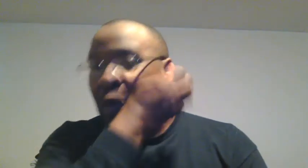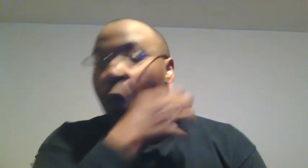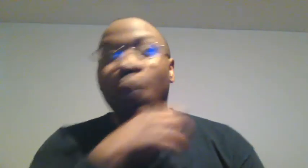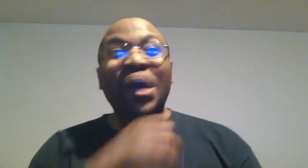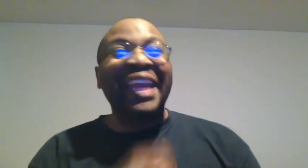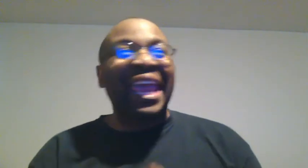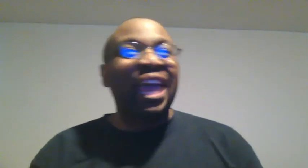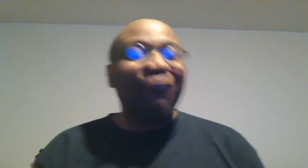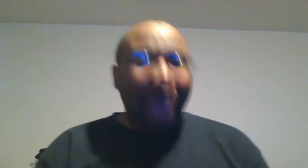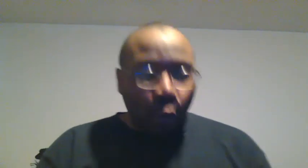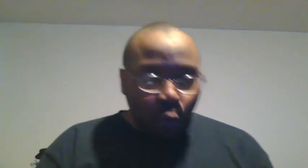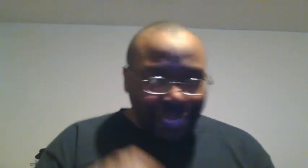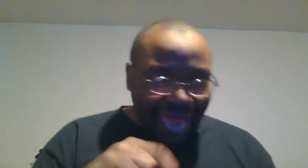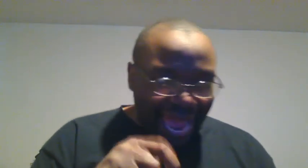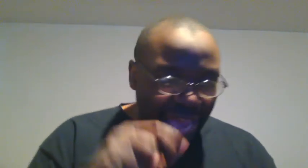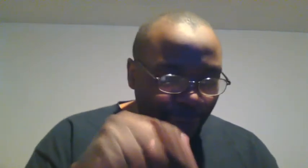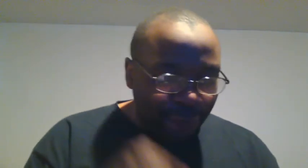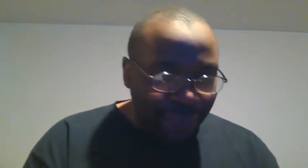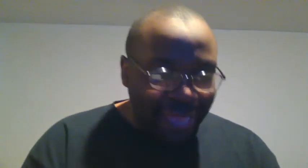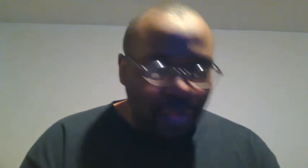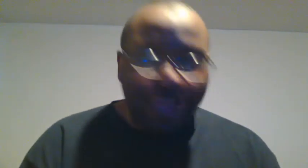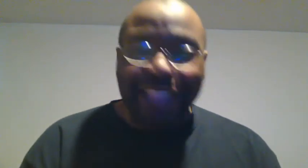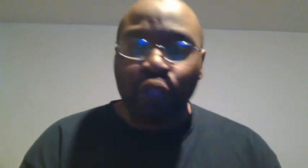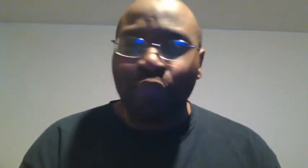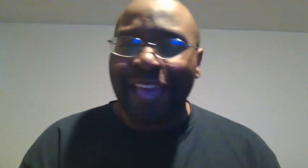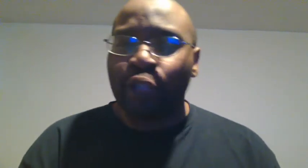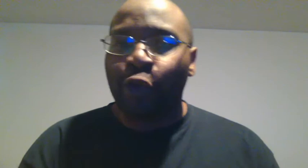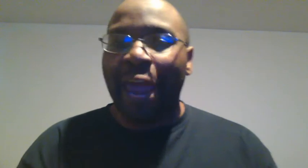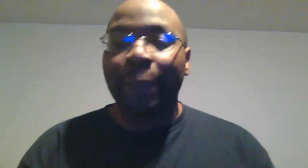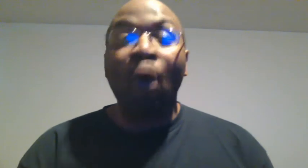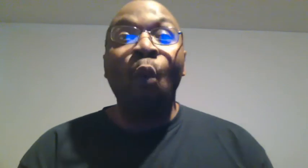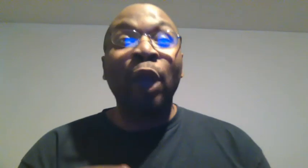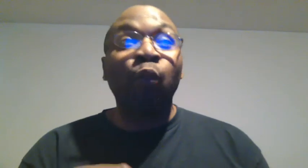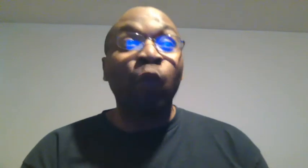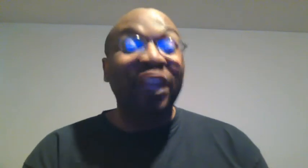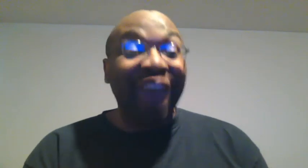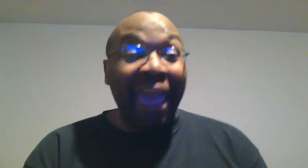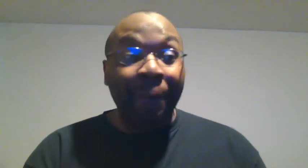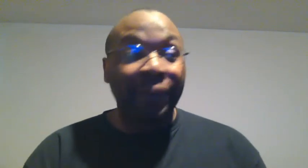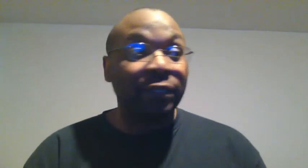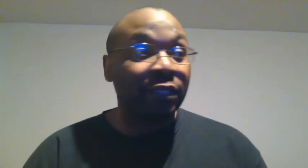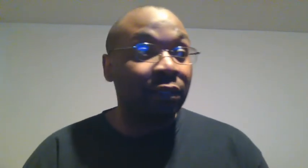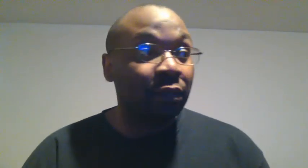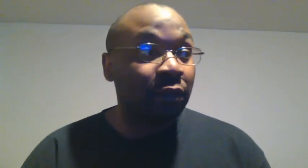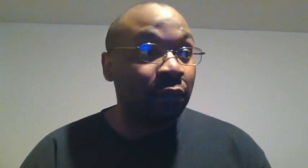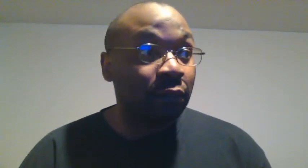What if I would have fell into that trap? What would have happened?